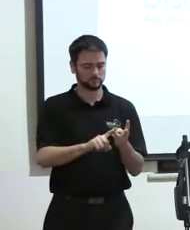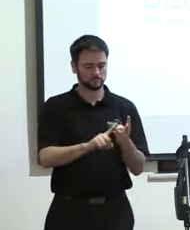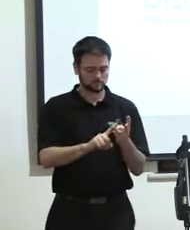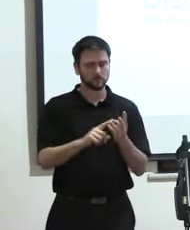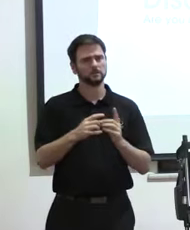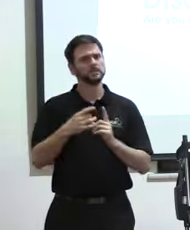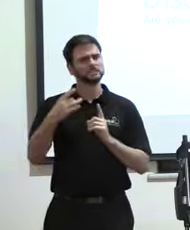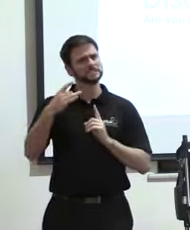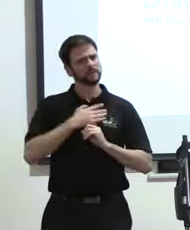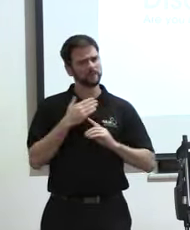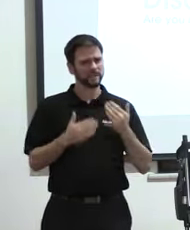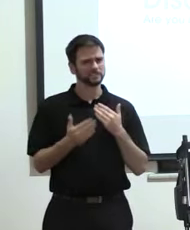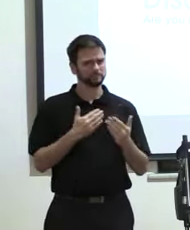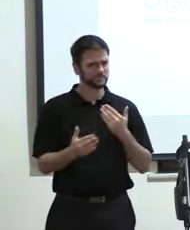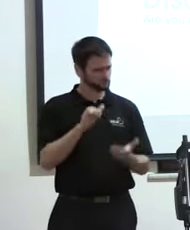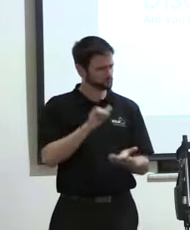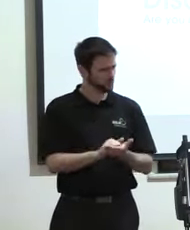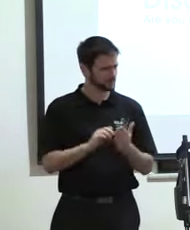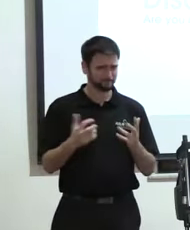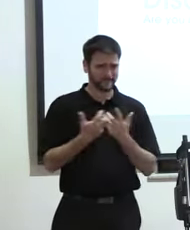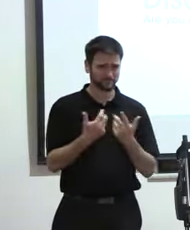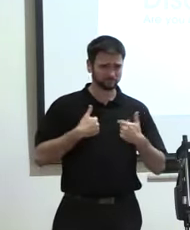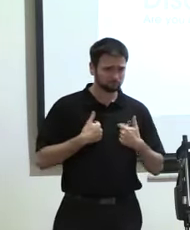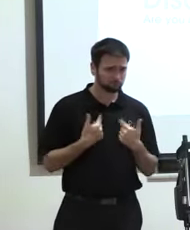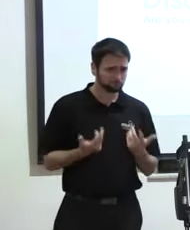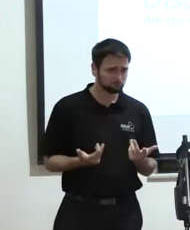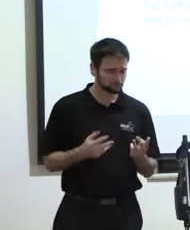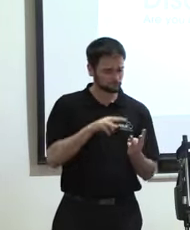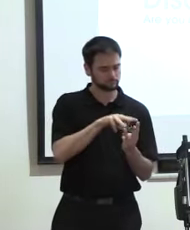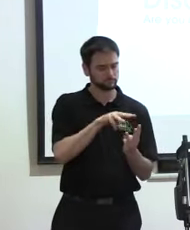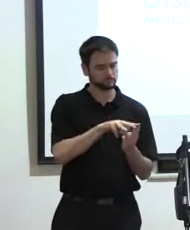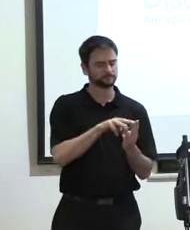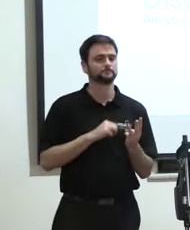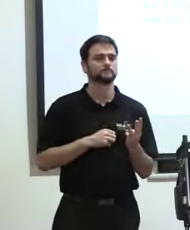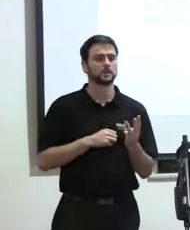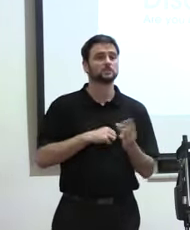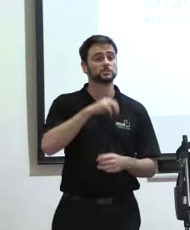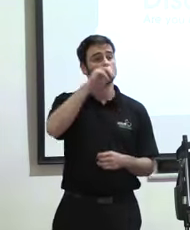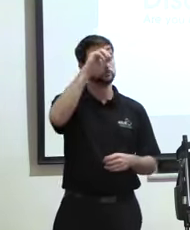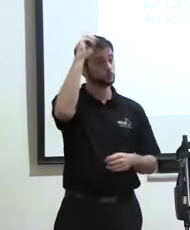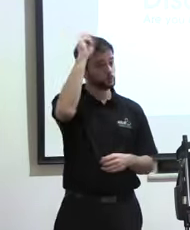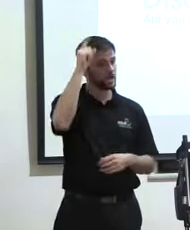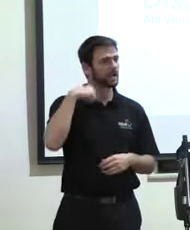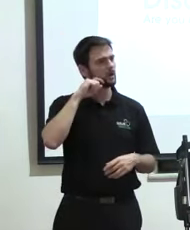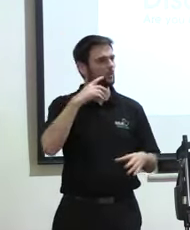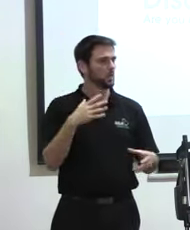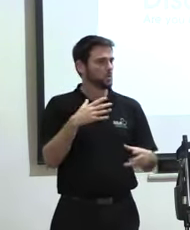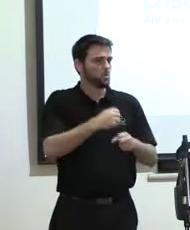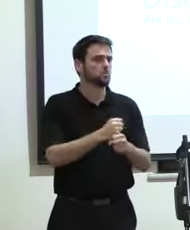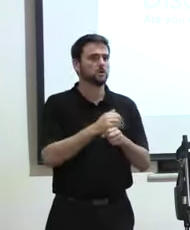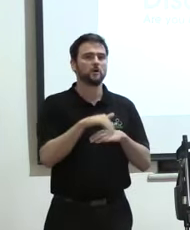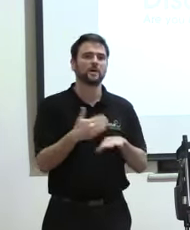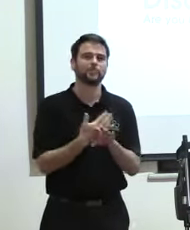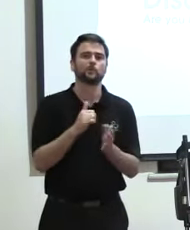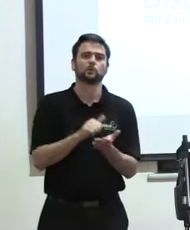be running a very kind of cut-down version of this, a little bit less interactive than obviously the workshops will